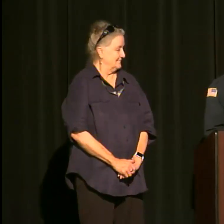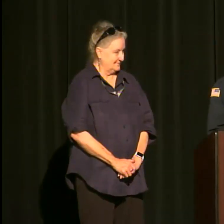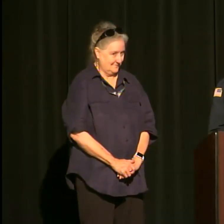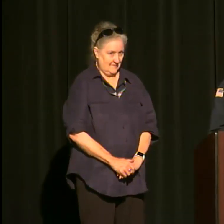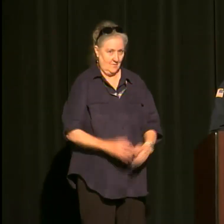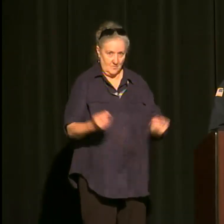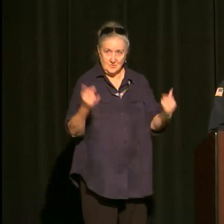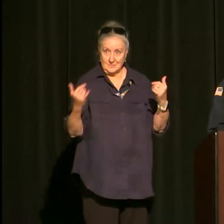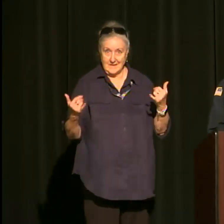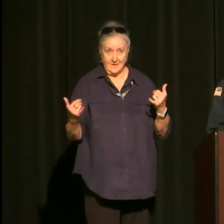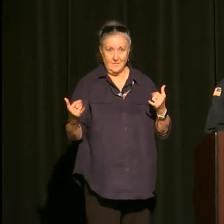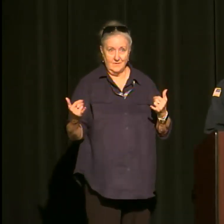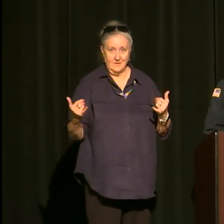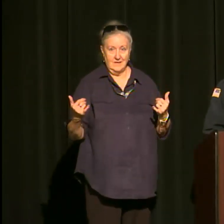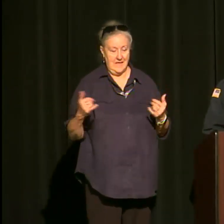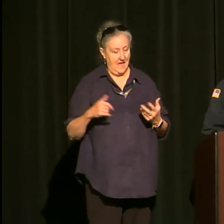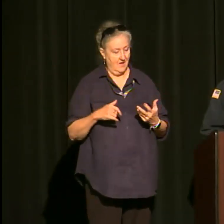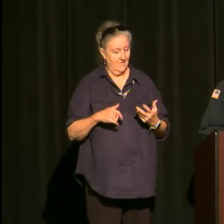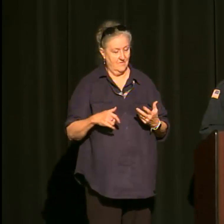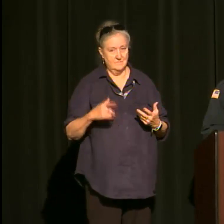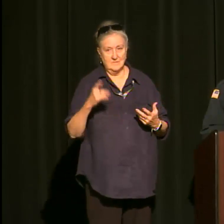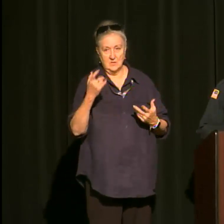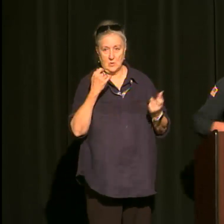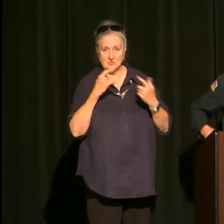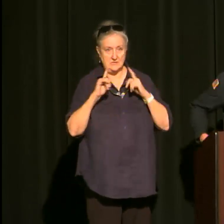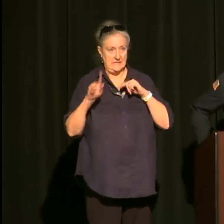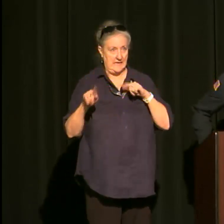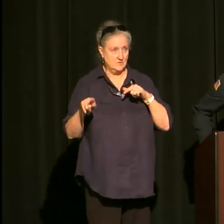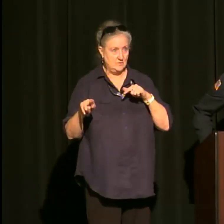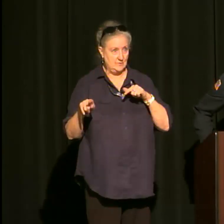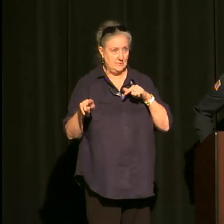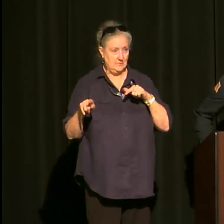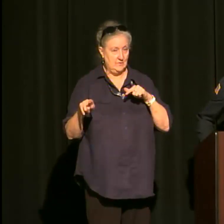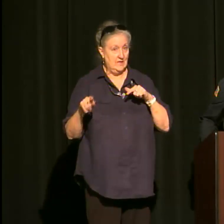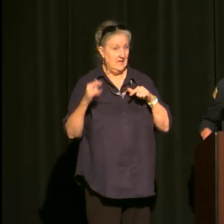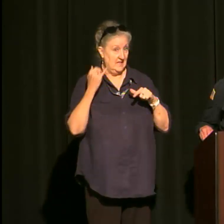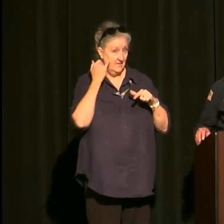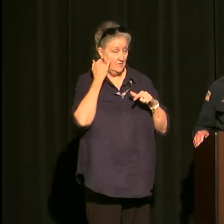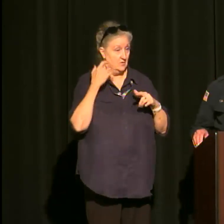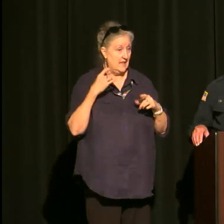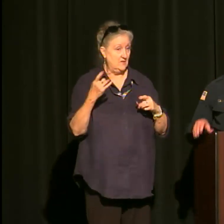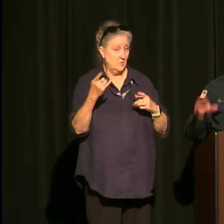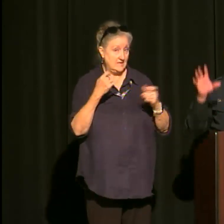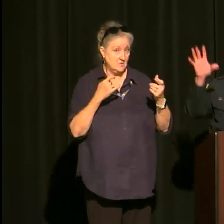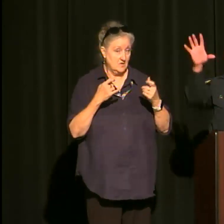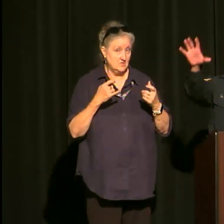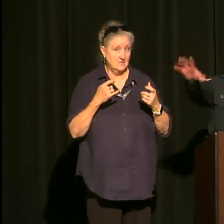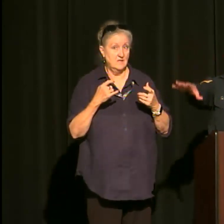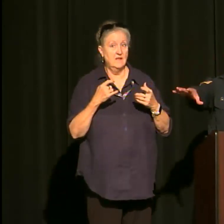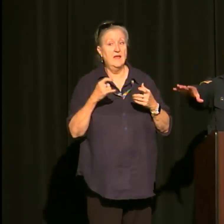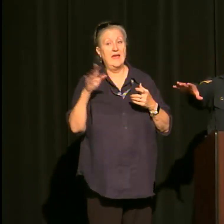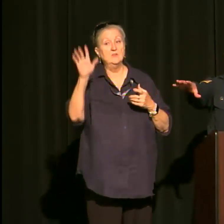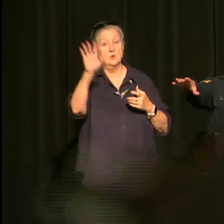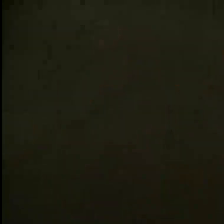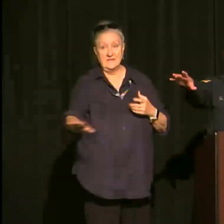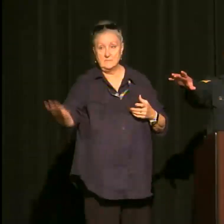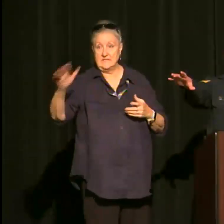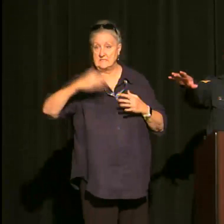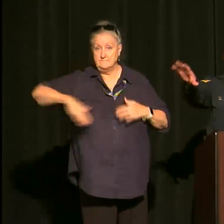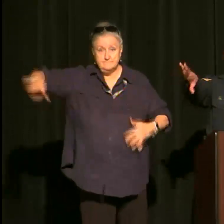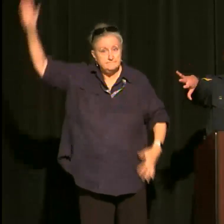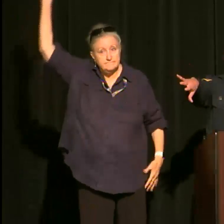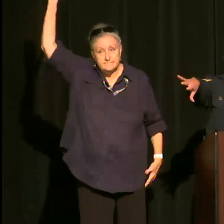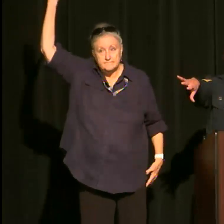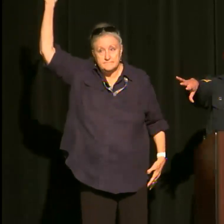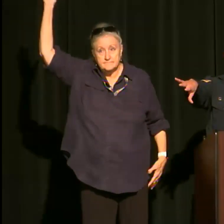What we'll do now is we'll have a question and answer period. If you'd like to ask a question and you're in this section, please raise your